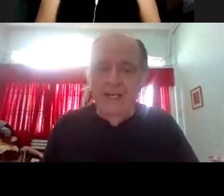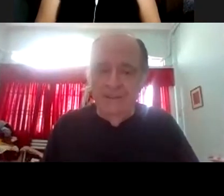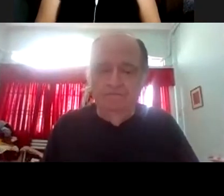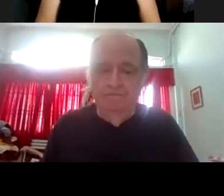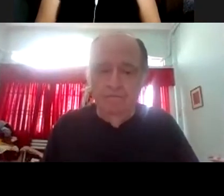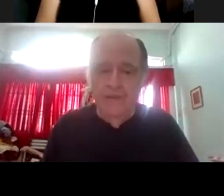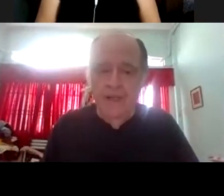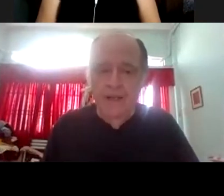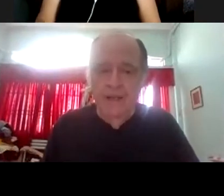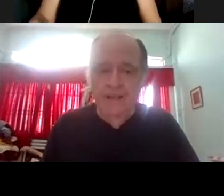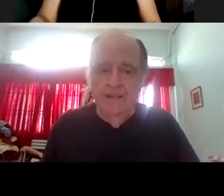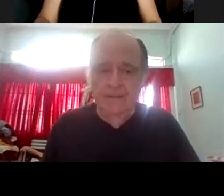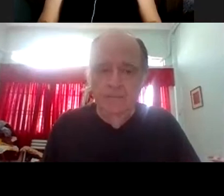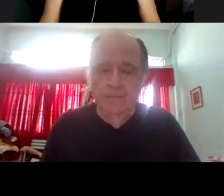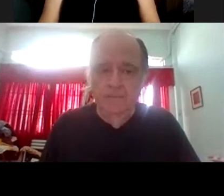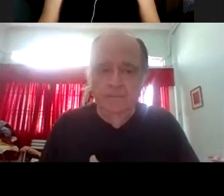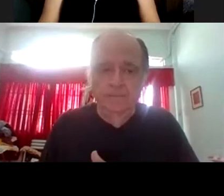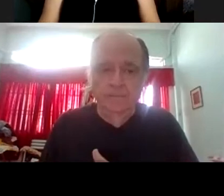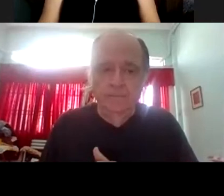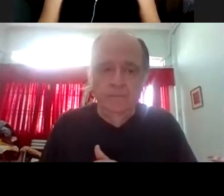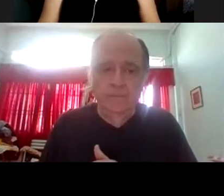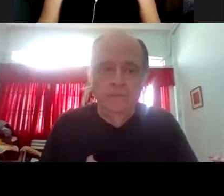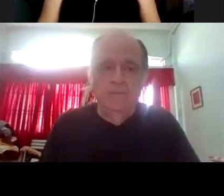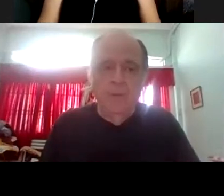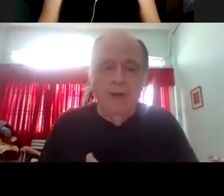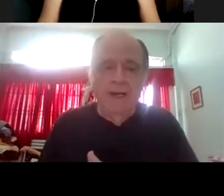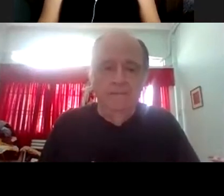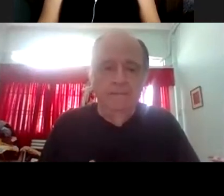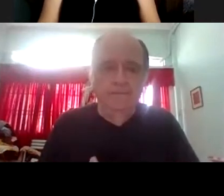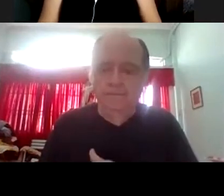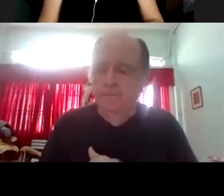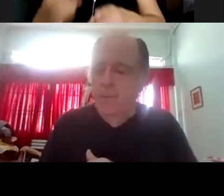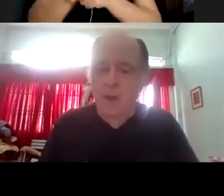Right, the answer is A, or D rather, no phrases. right.